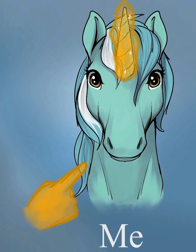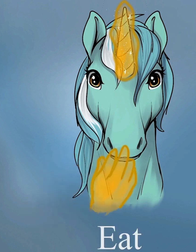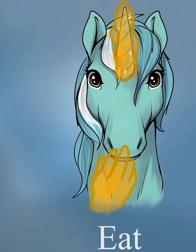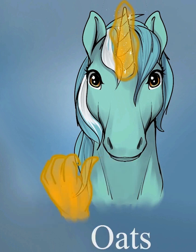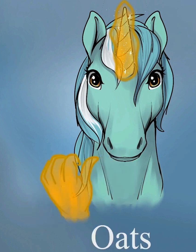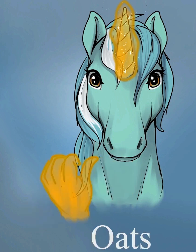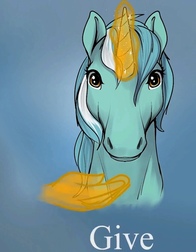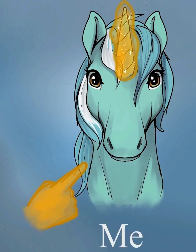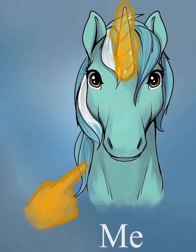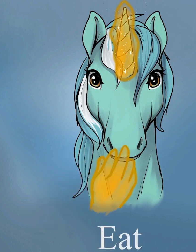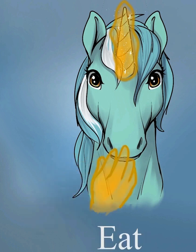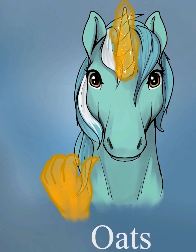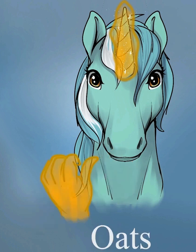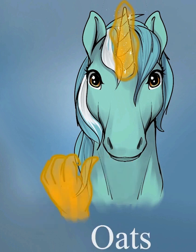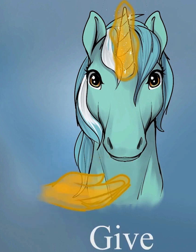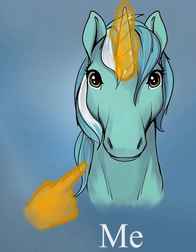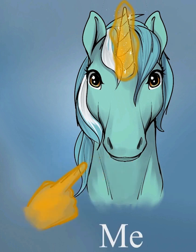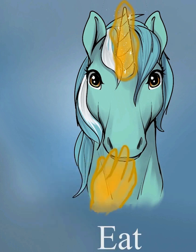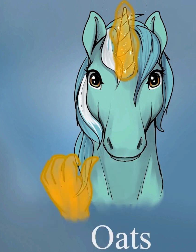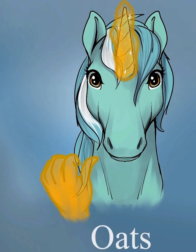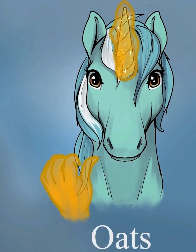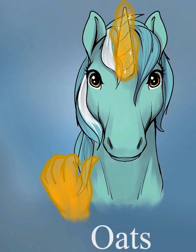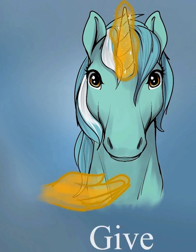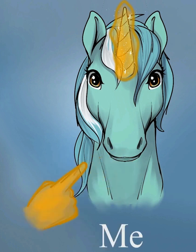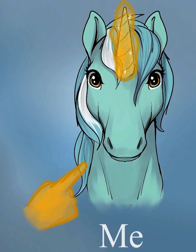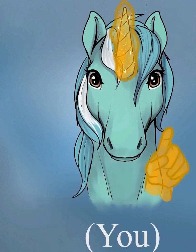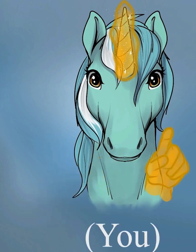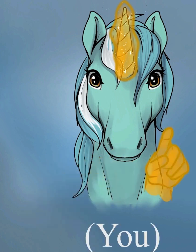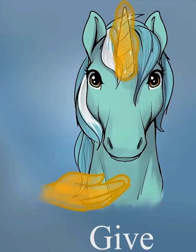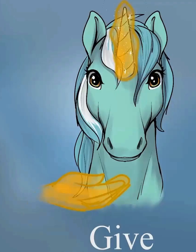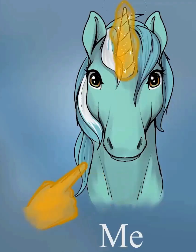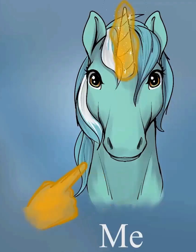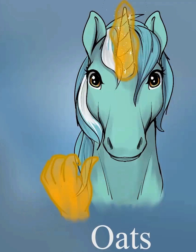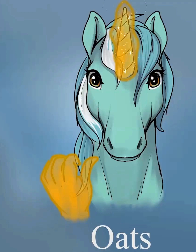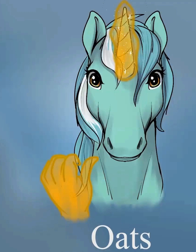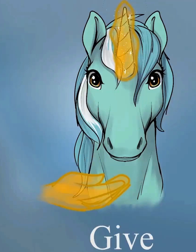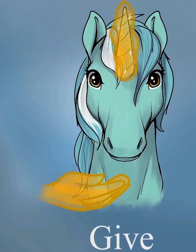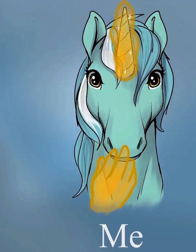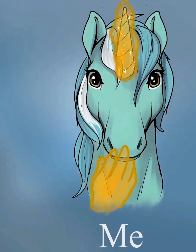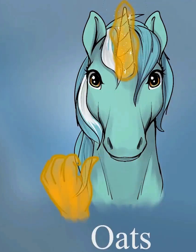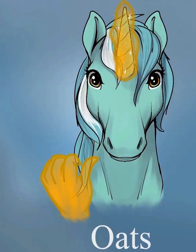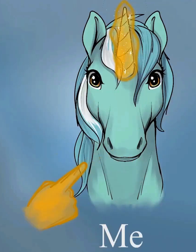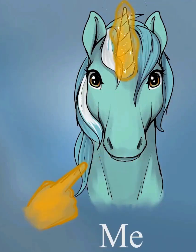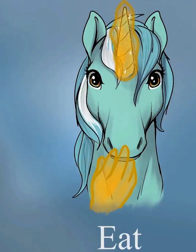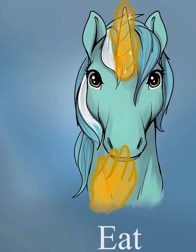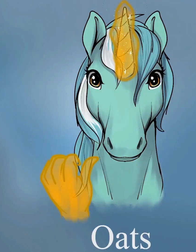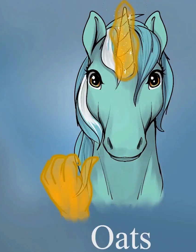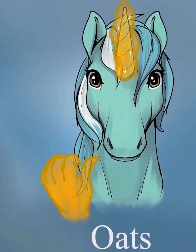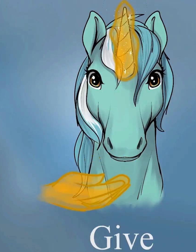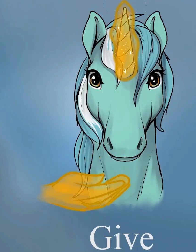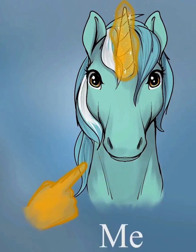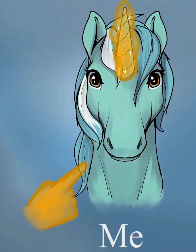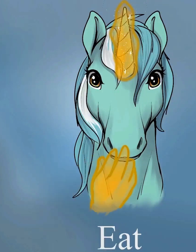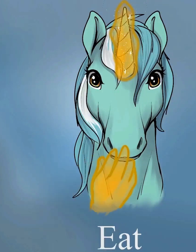me oats, give me oats, give me oats, give me you. Give me oats, give me oats, me oats, give me